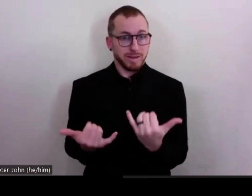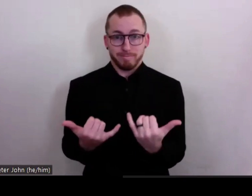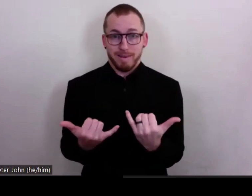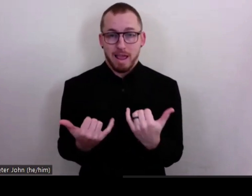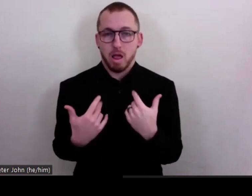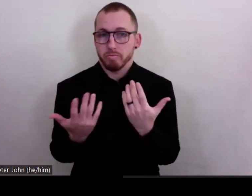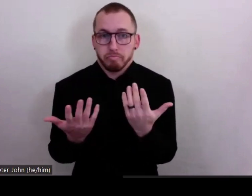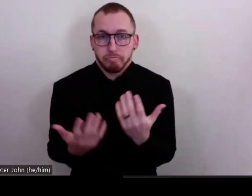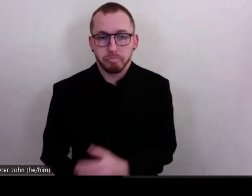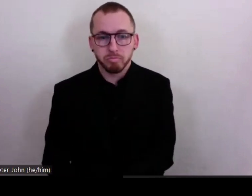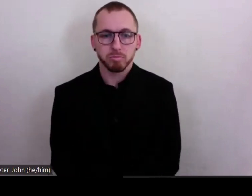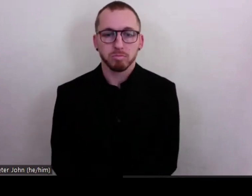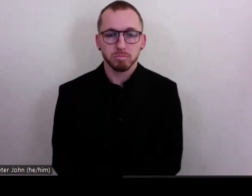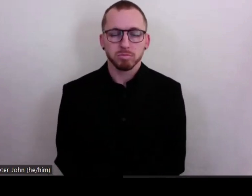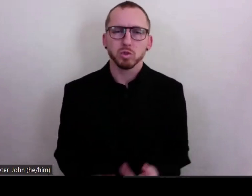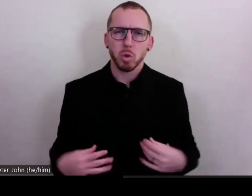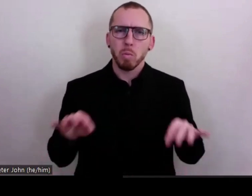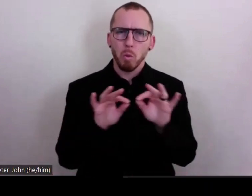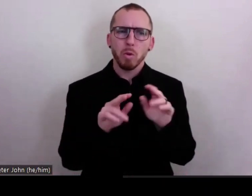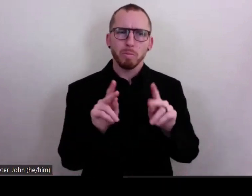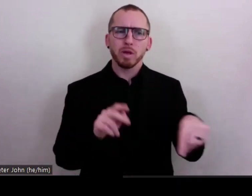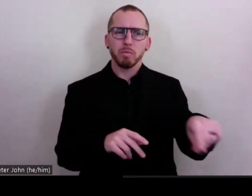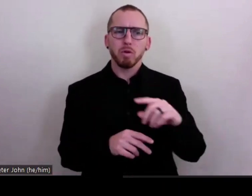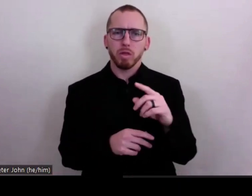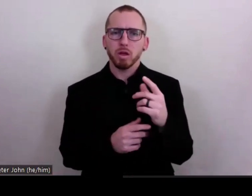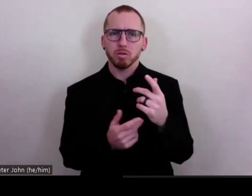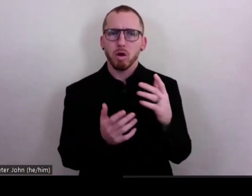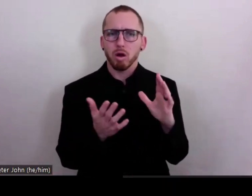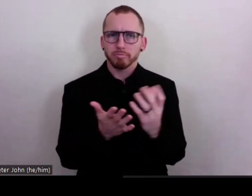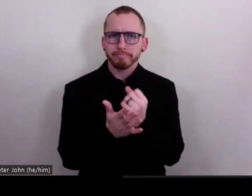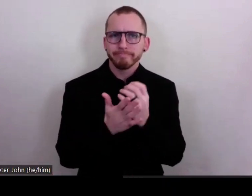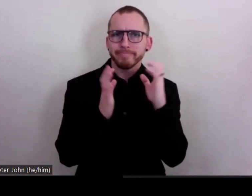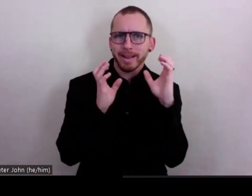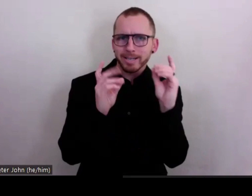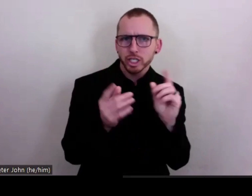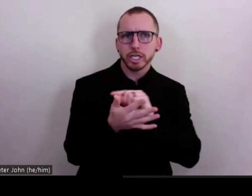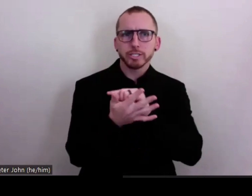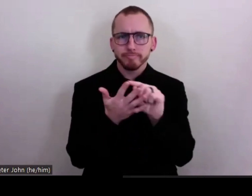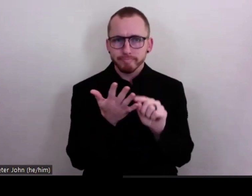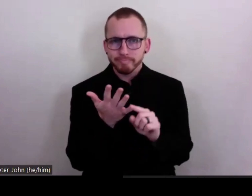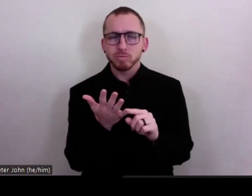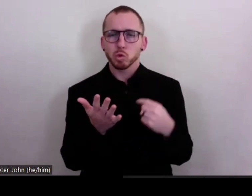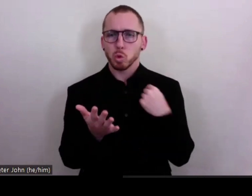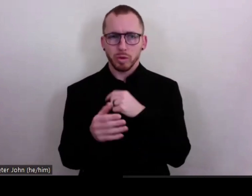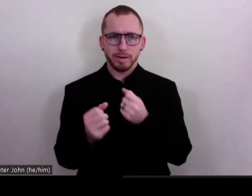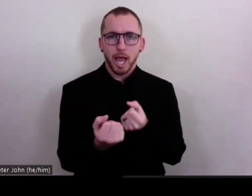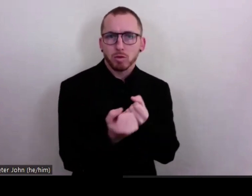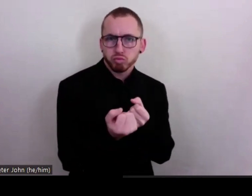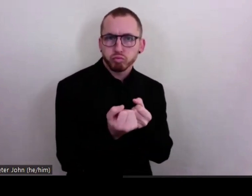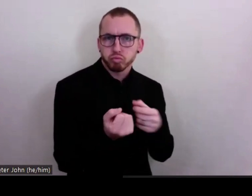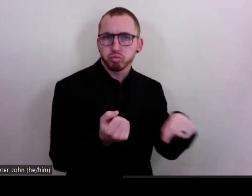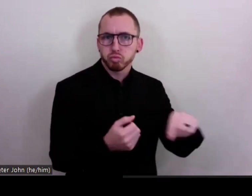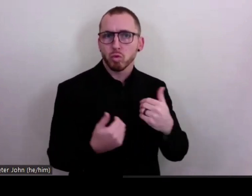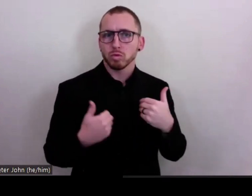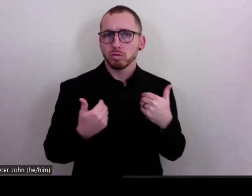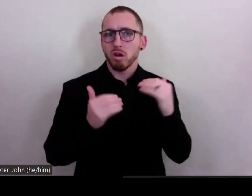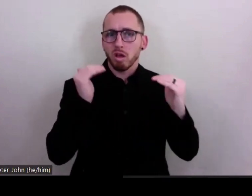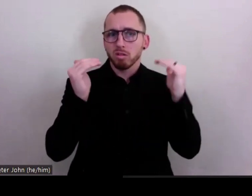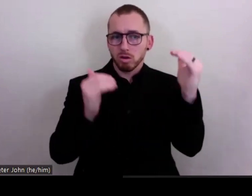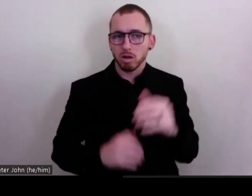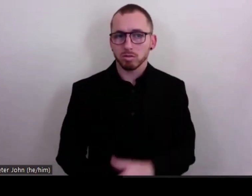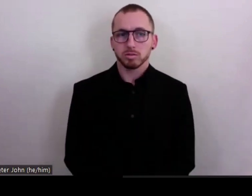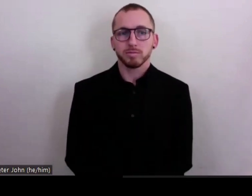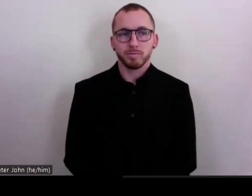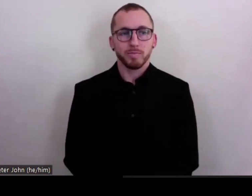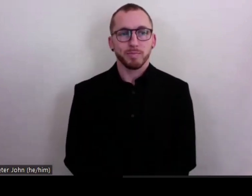that we can be that person for other young adults. And that's essentially what the next part of